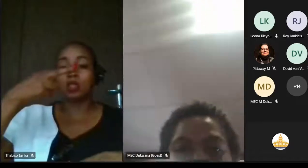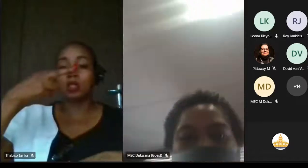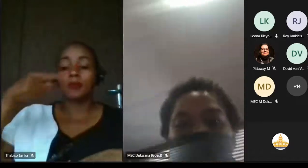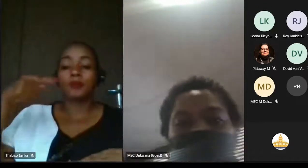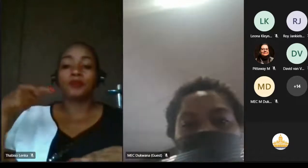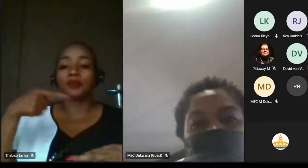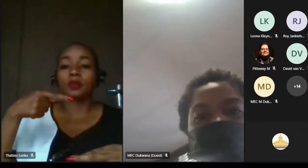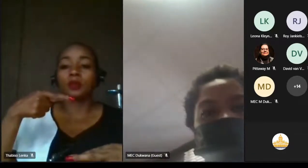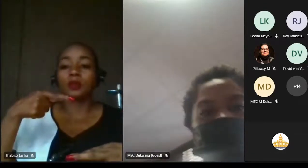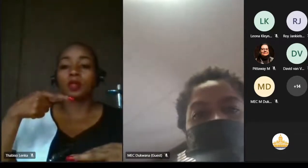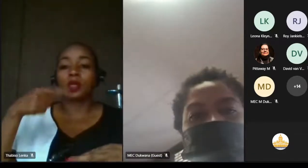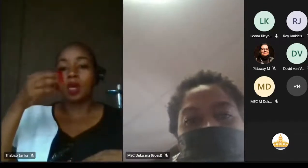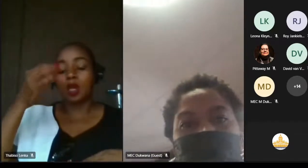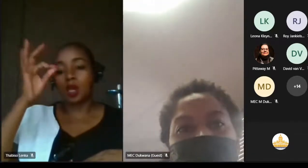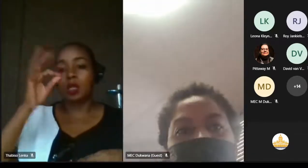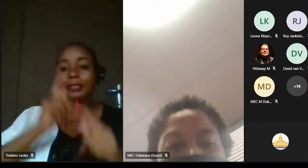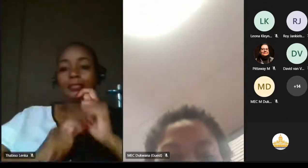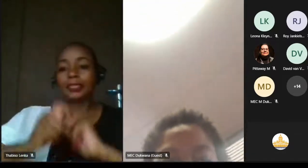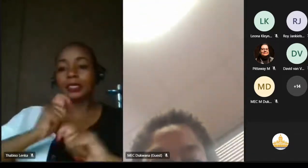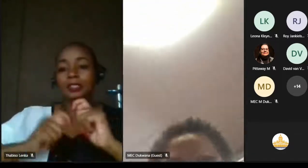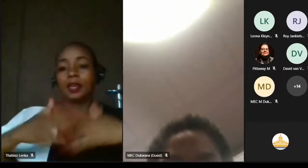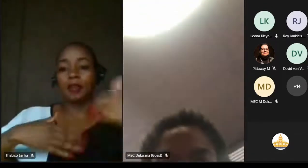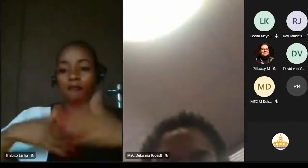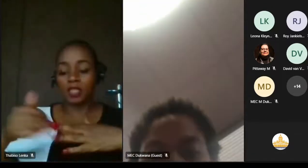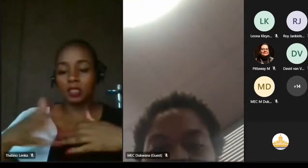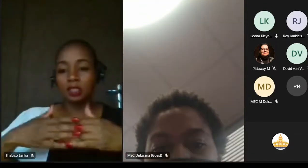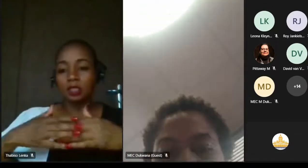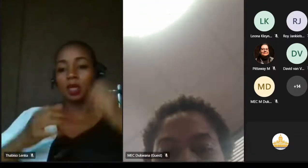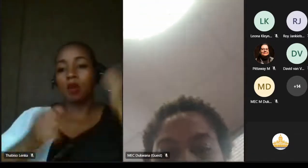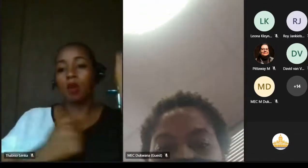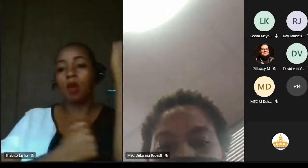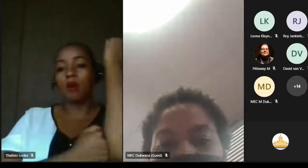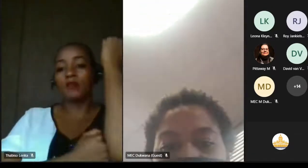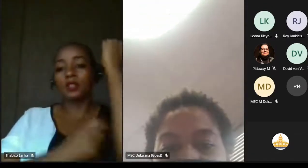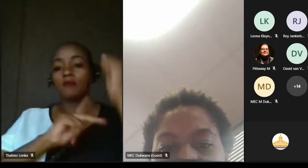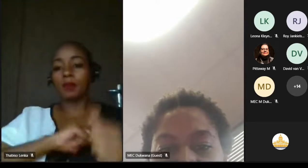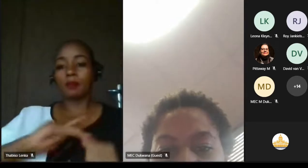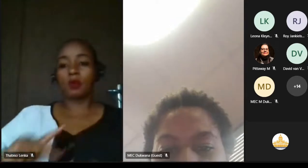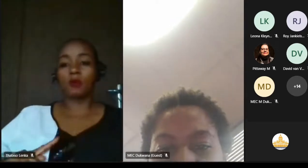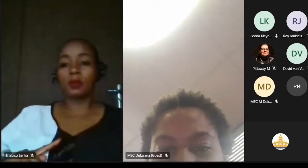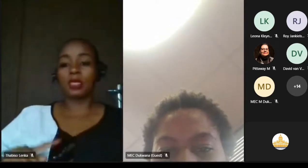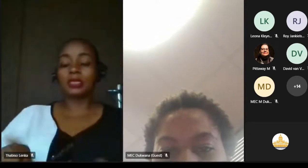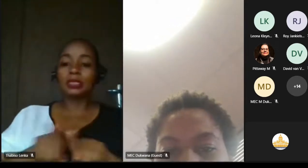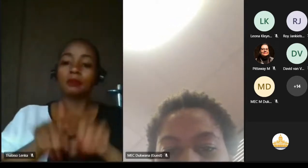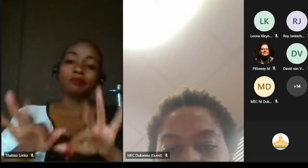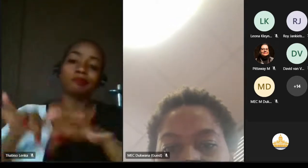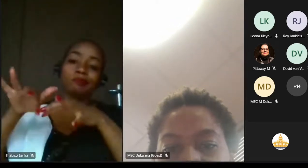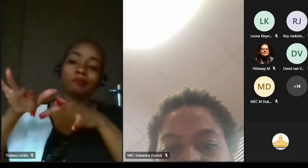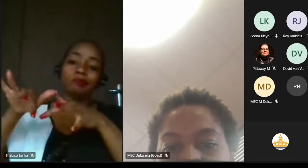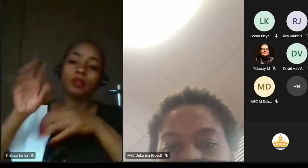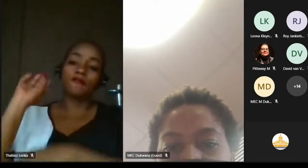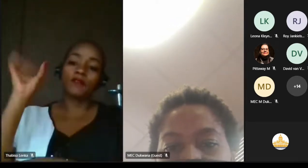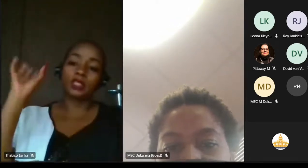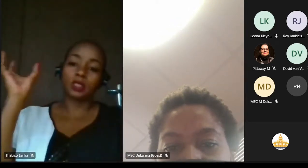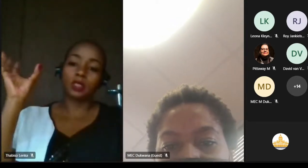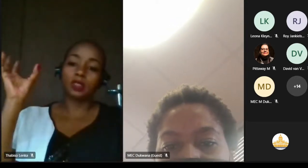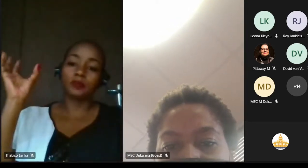Cooperative Governance, Traditional Affairs, Office of the Premier, and Legislature to the Free State